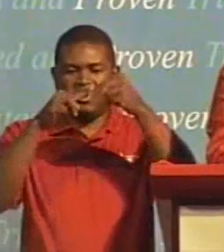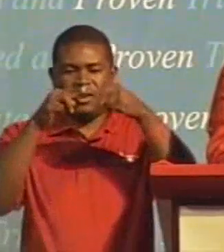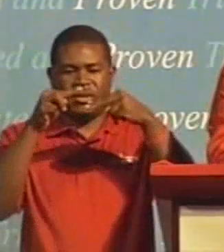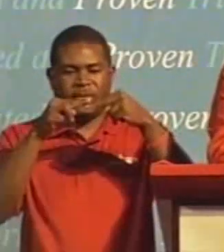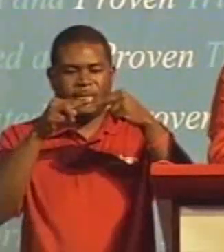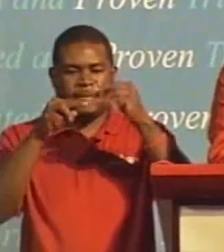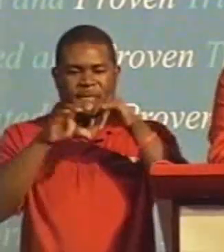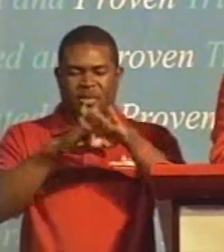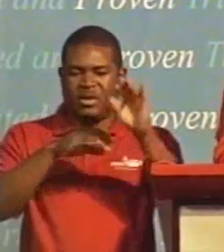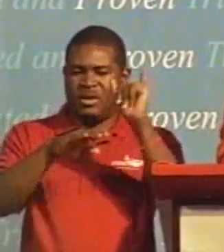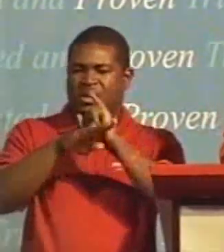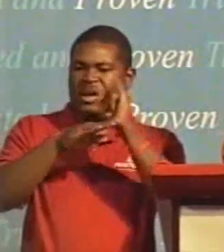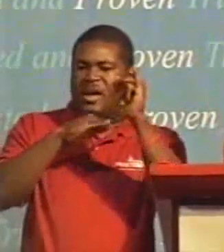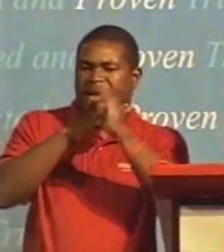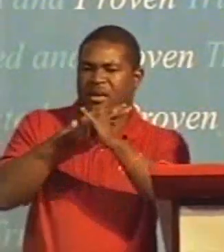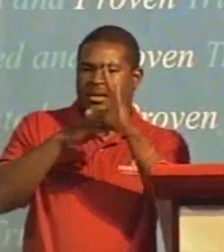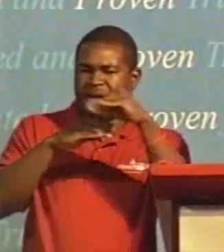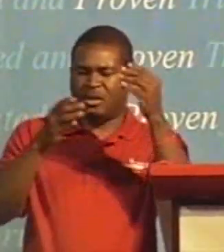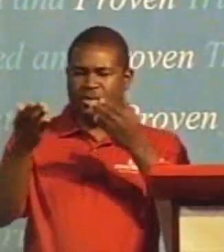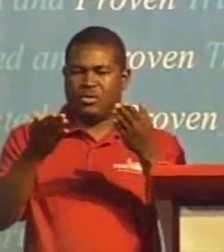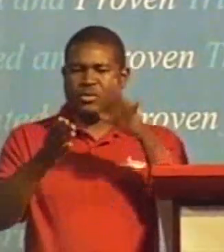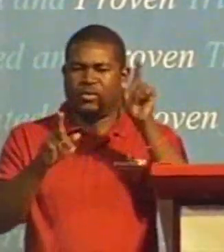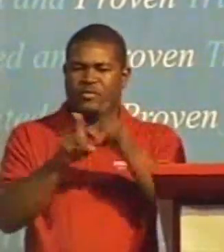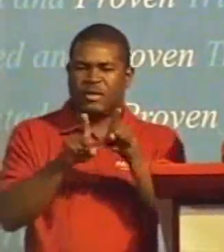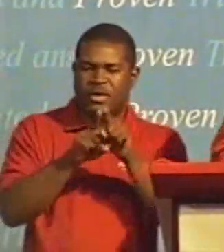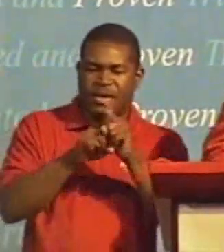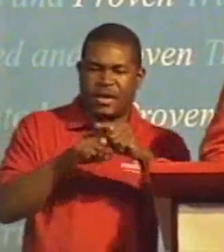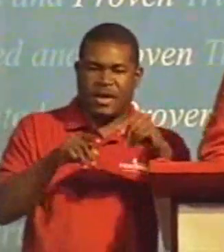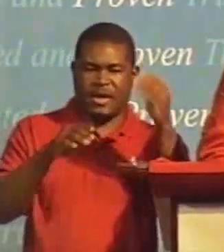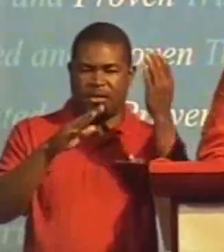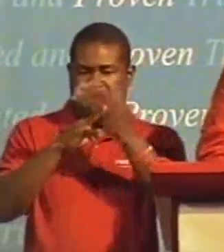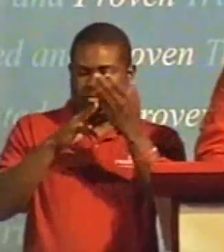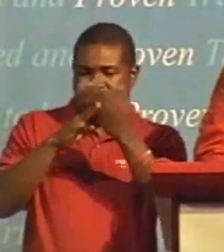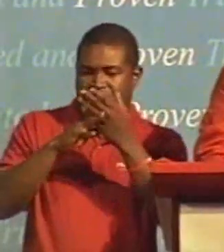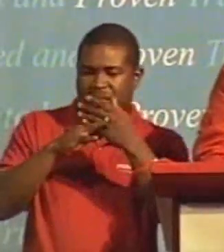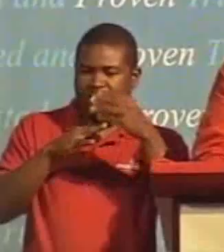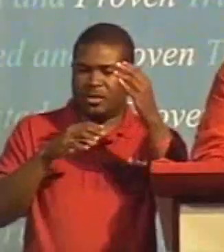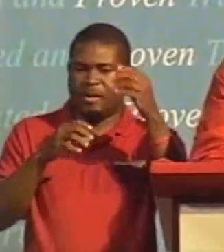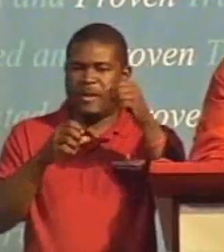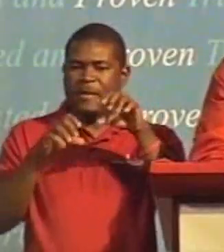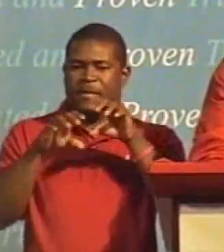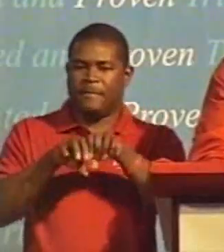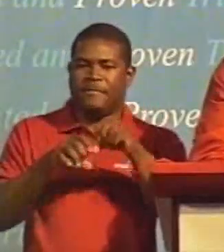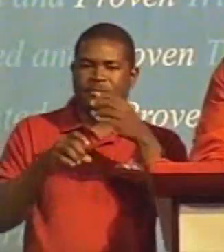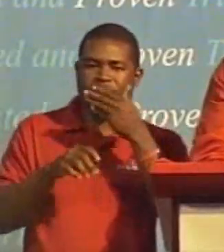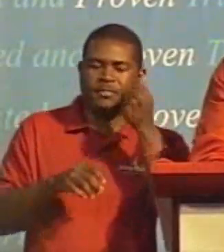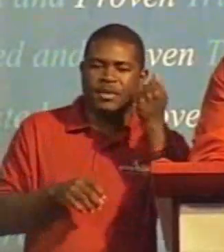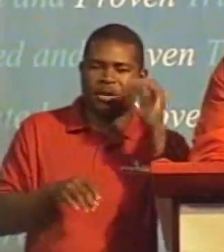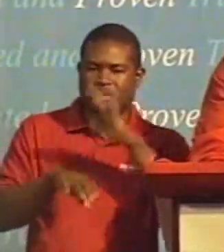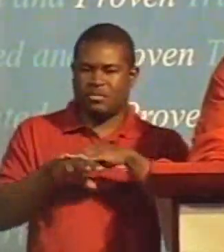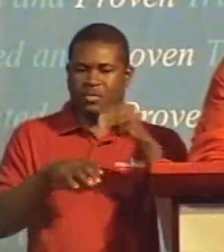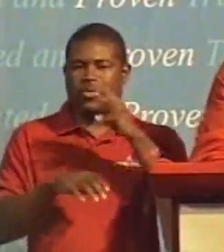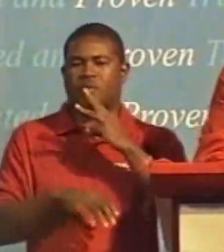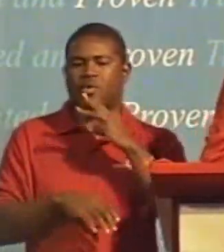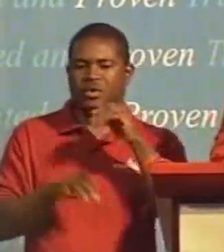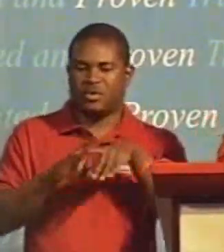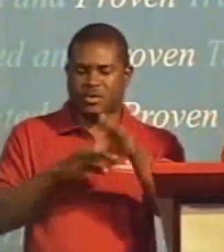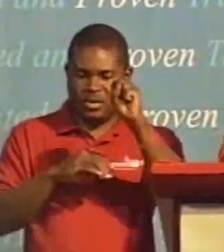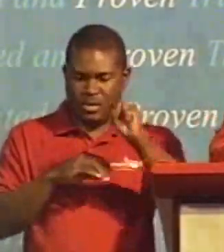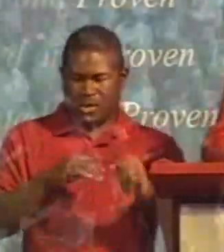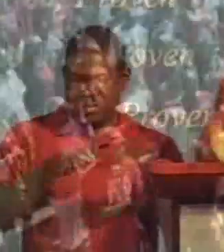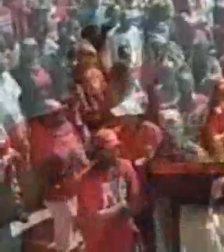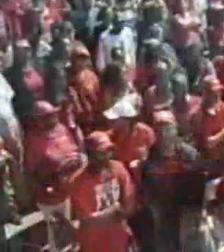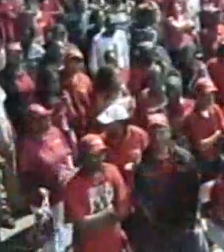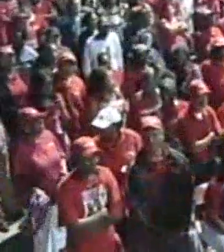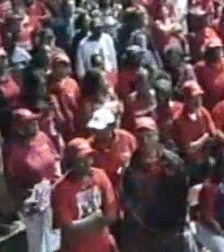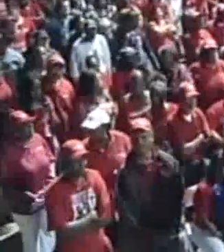Ragged Island will serve as a forward position and center to better strike at illegal activities on our waters in the southern Bahamas. We